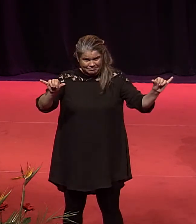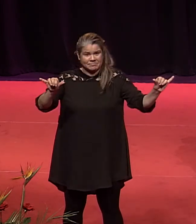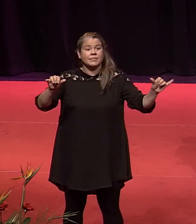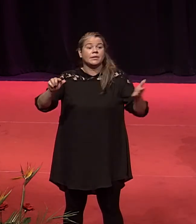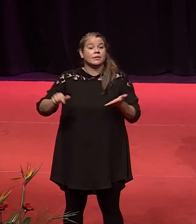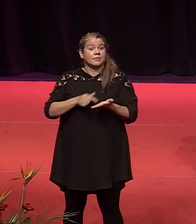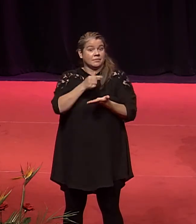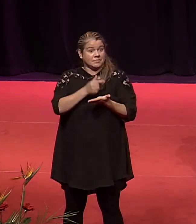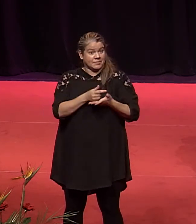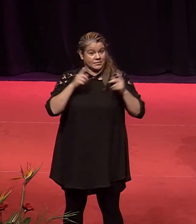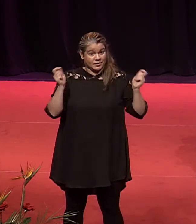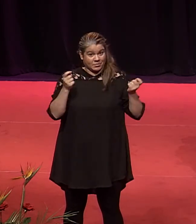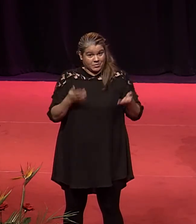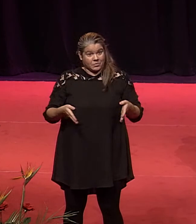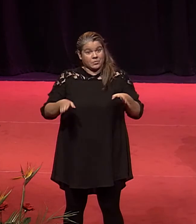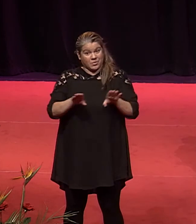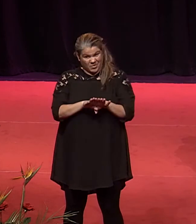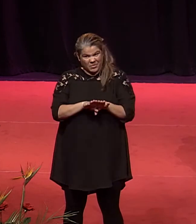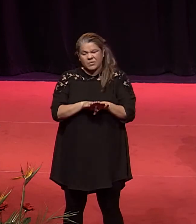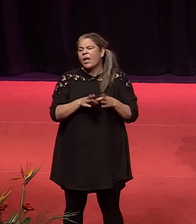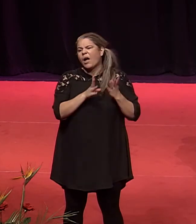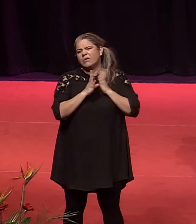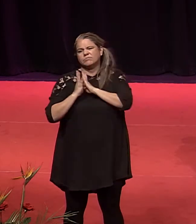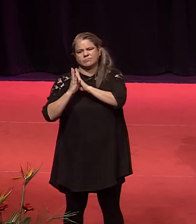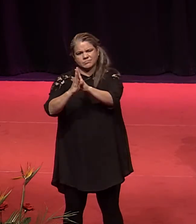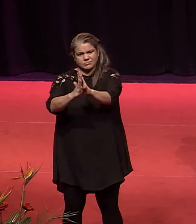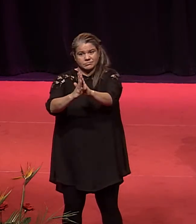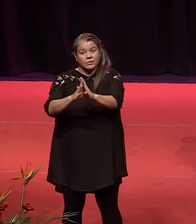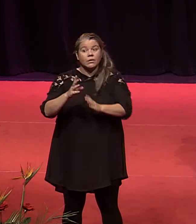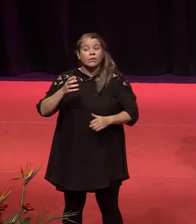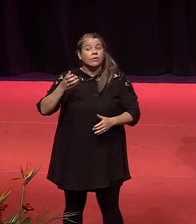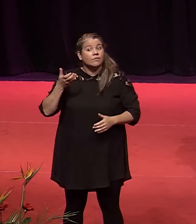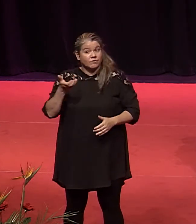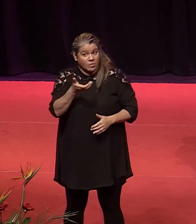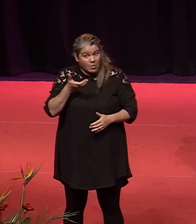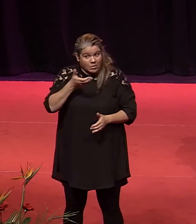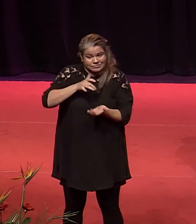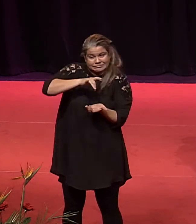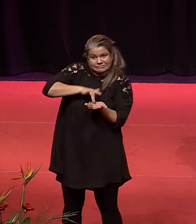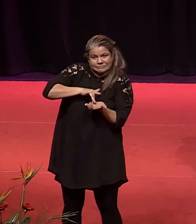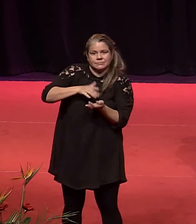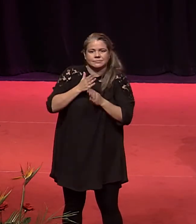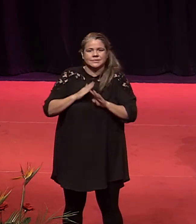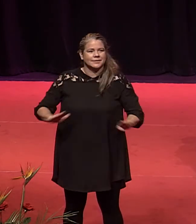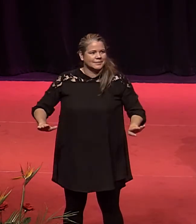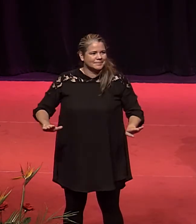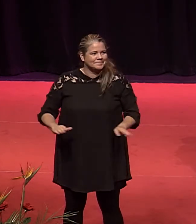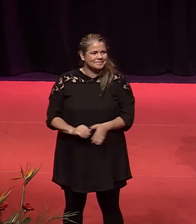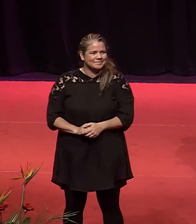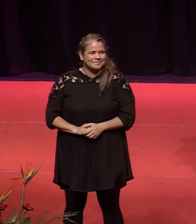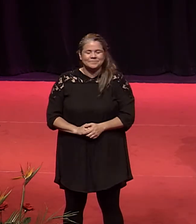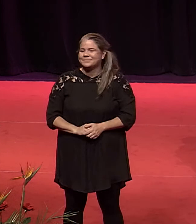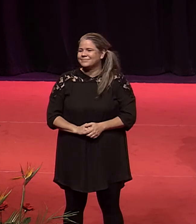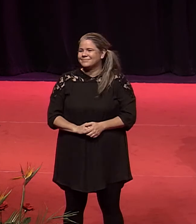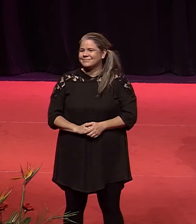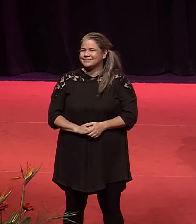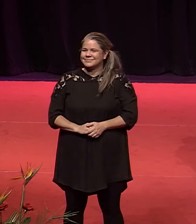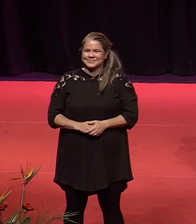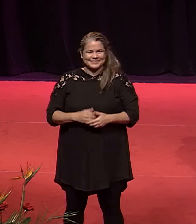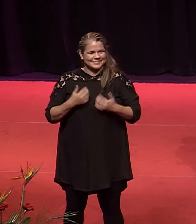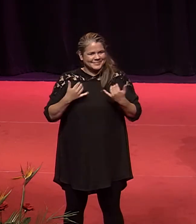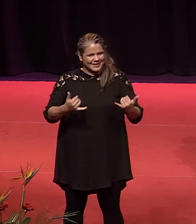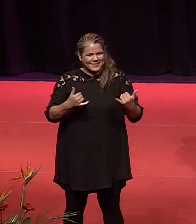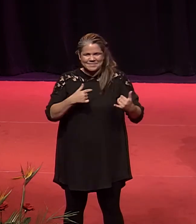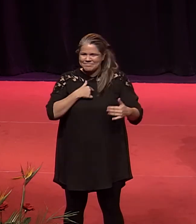complete, and also ensure that your cell phone is turned to the silent setting. I am proud to